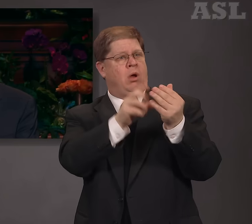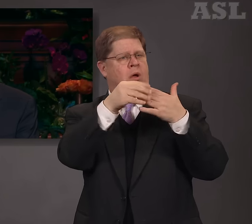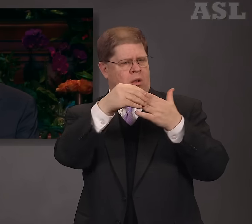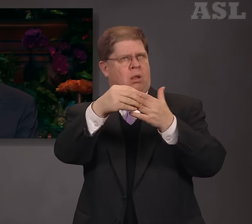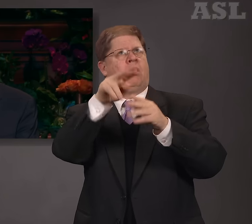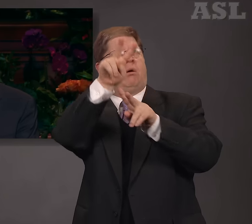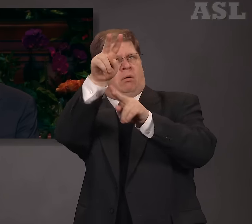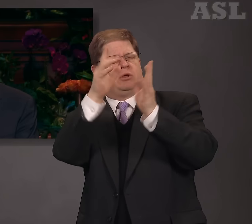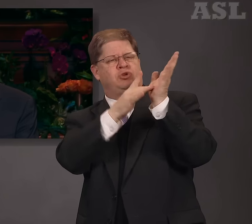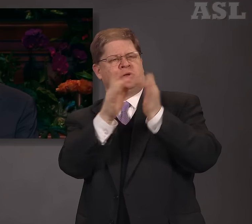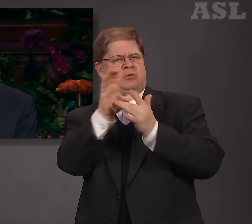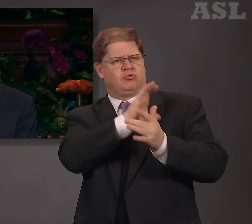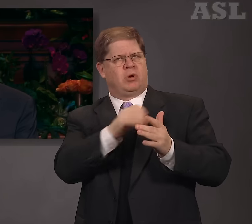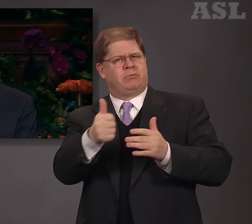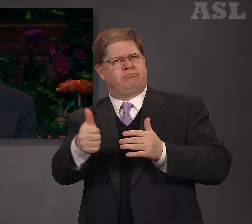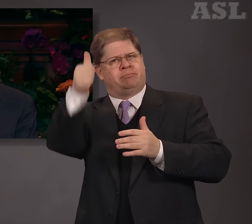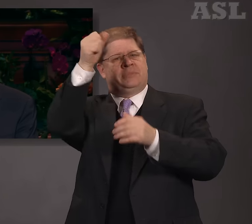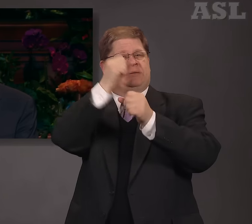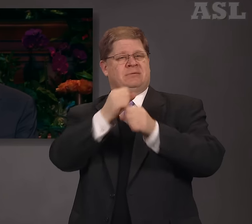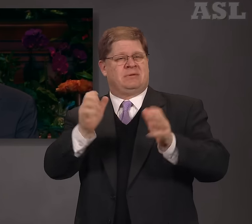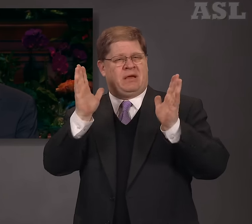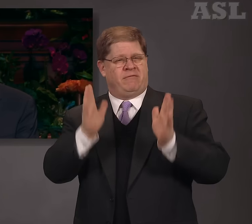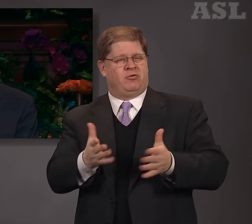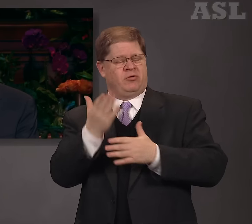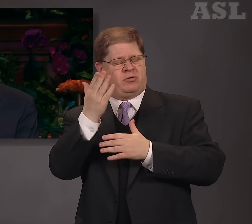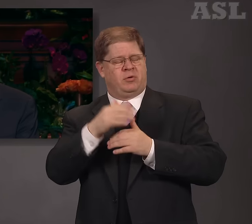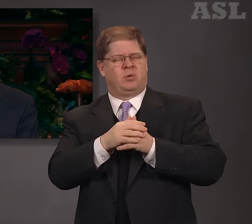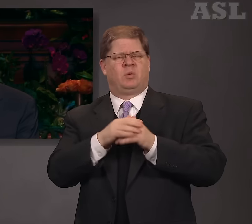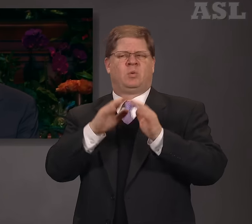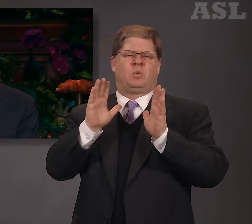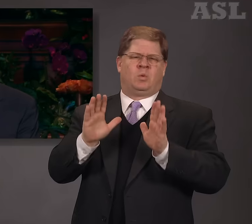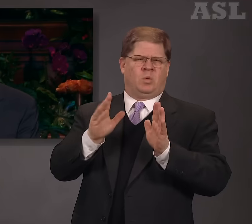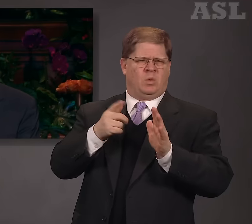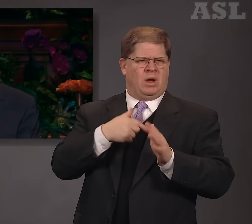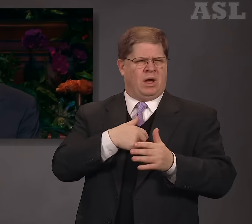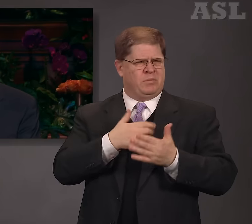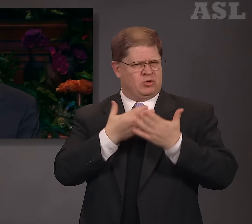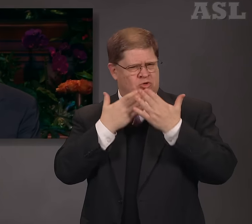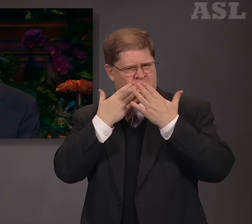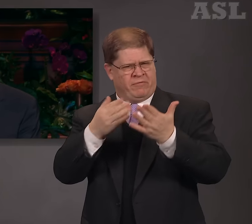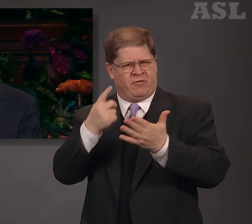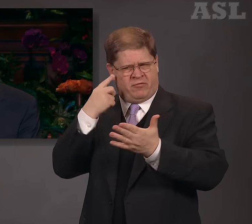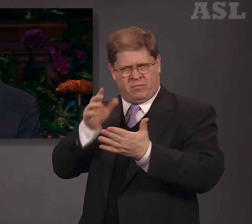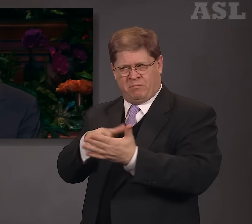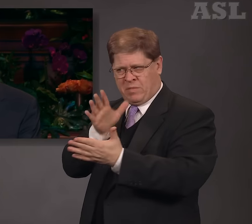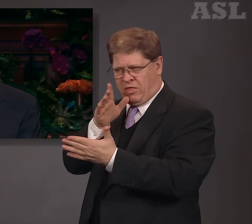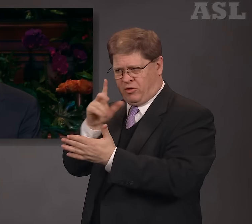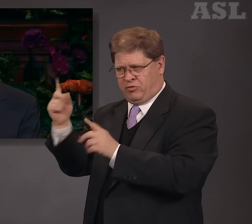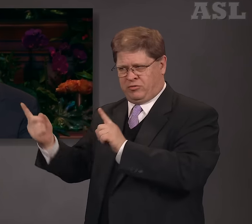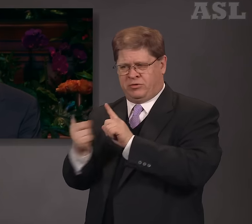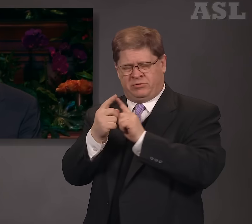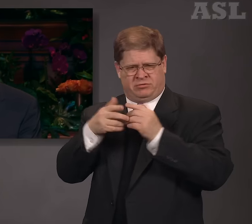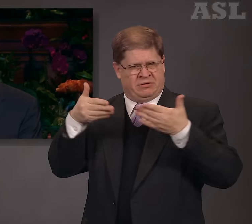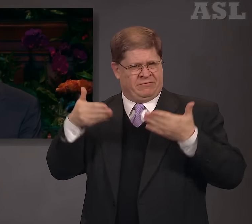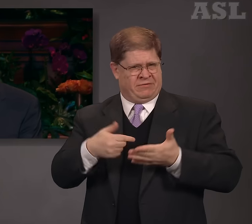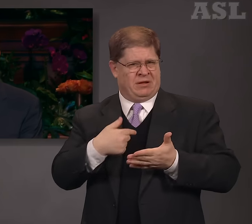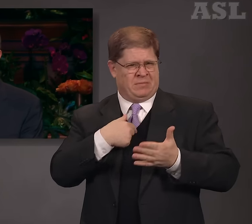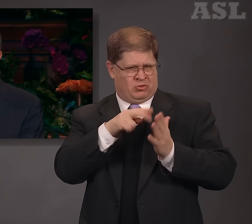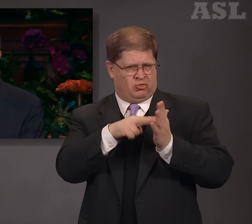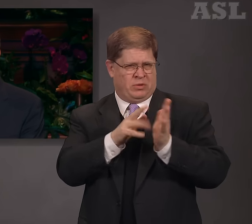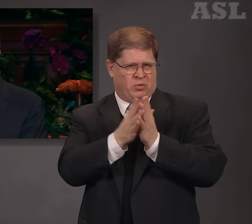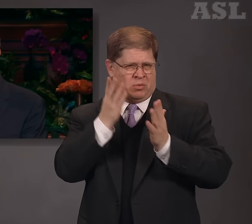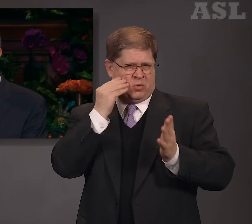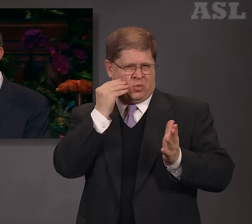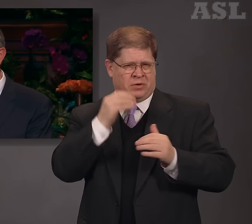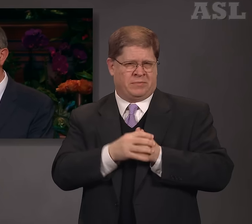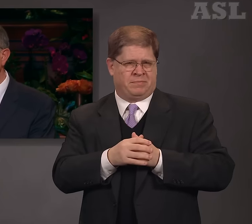that Jesus Christ is the Savior of the world. How grateful I am for my mother's inspired invitation.